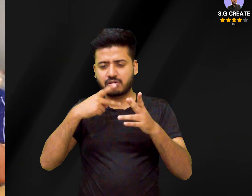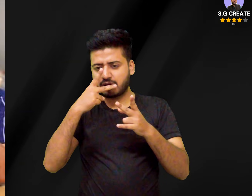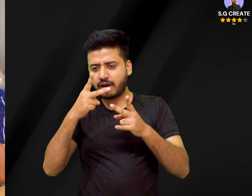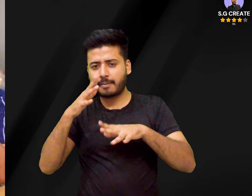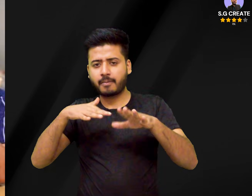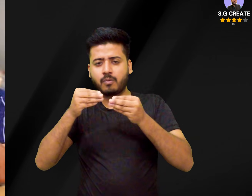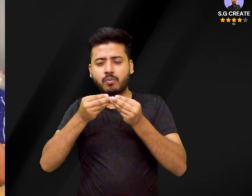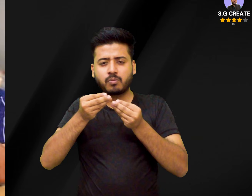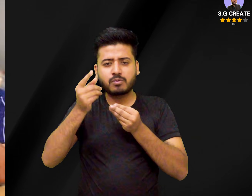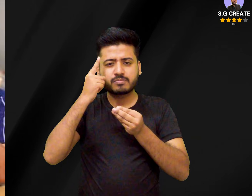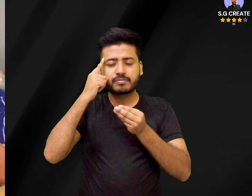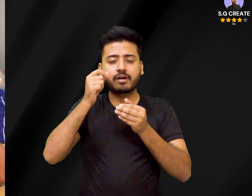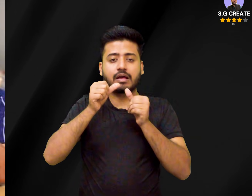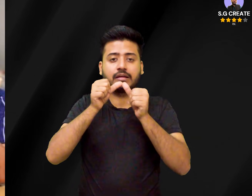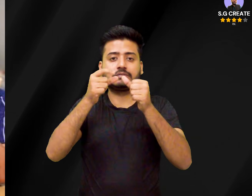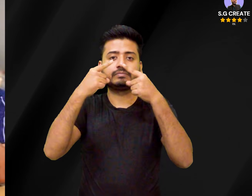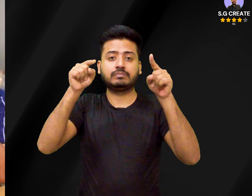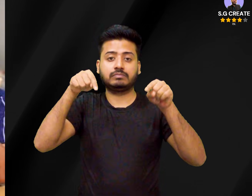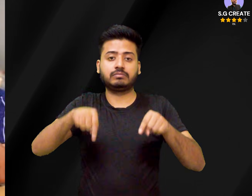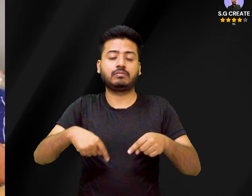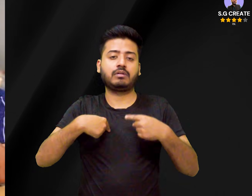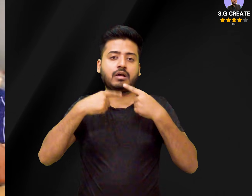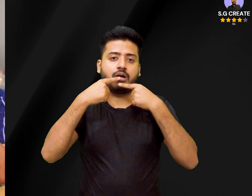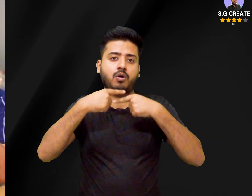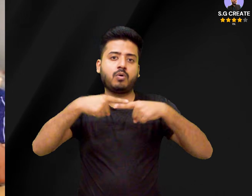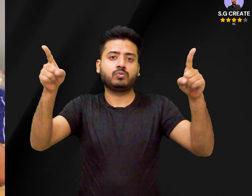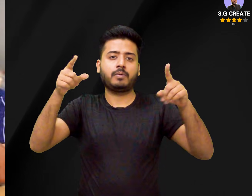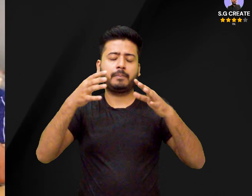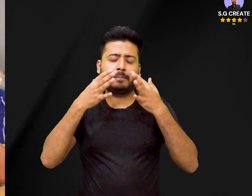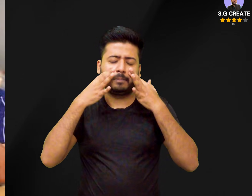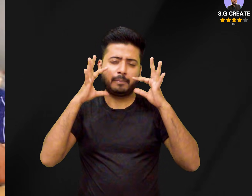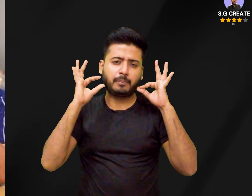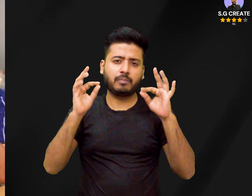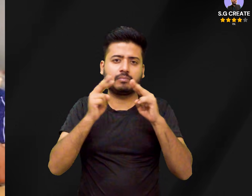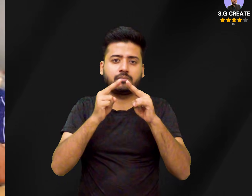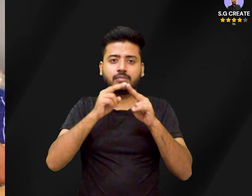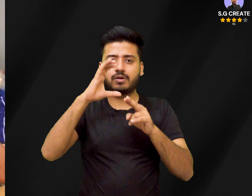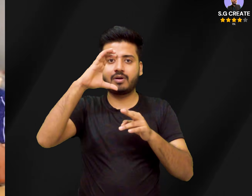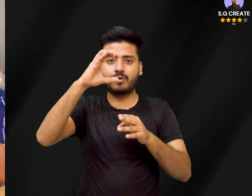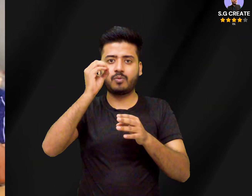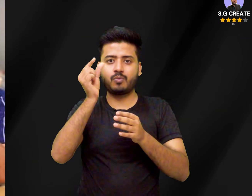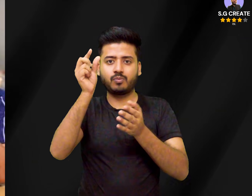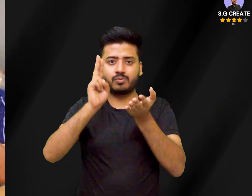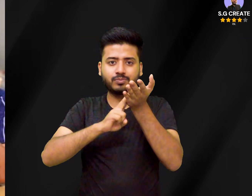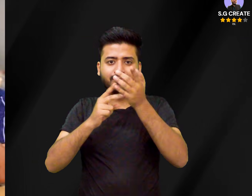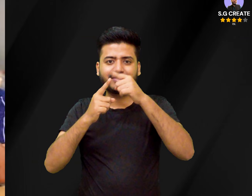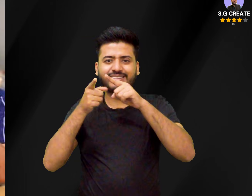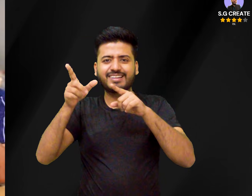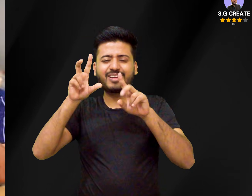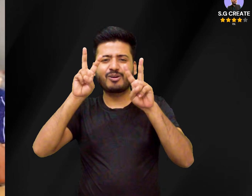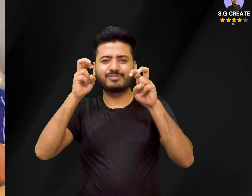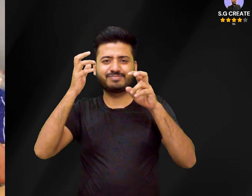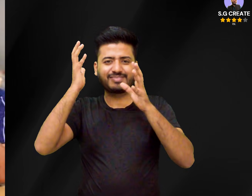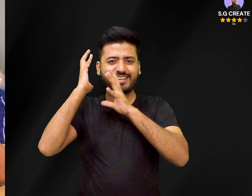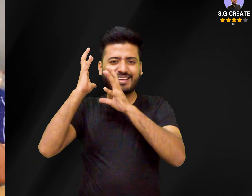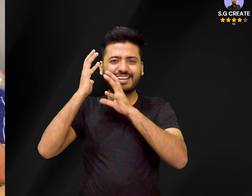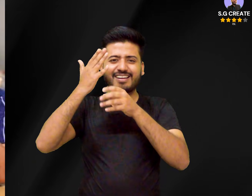and skin. Key details: purity. The product is marketed as 100% pure coconut oil with no added